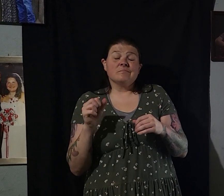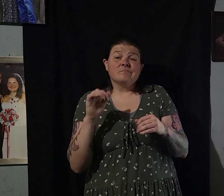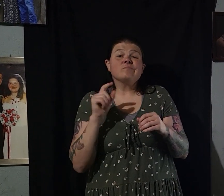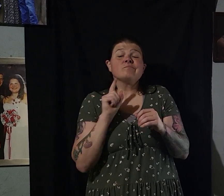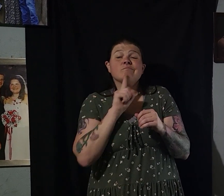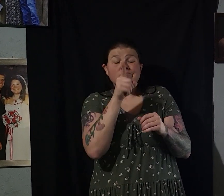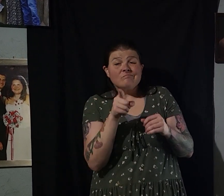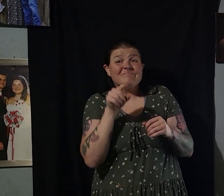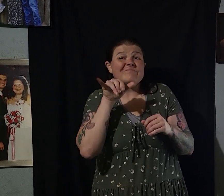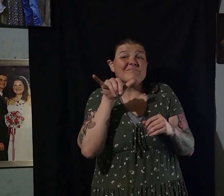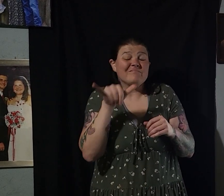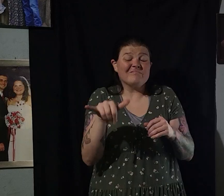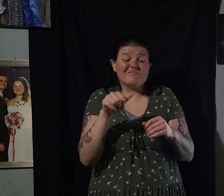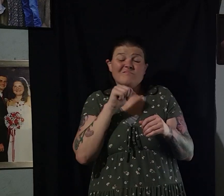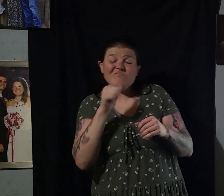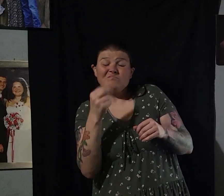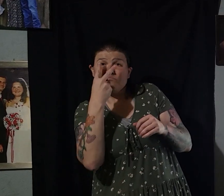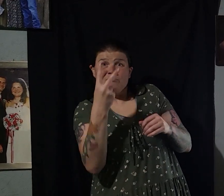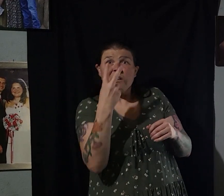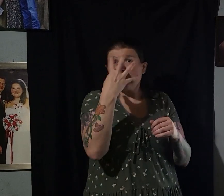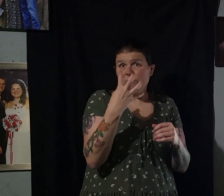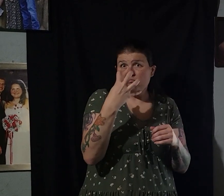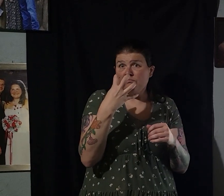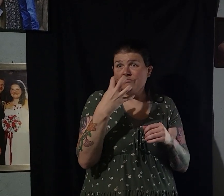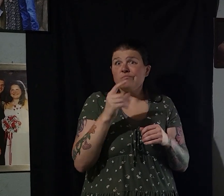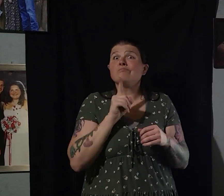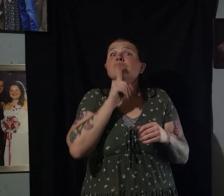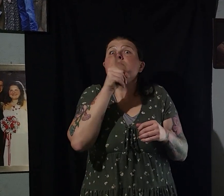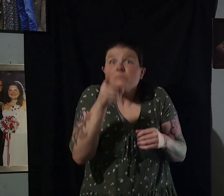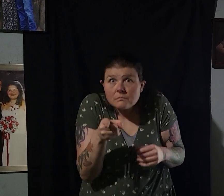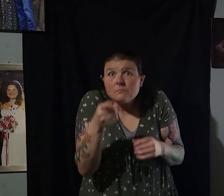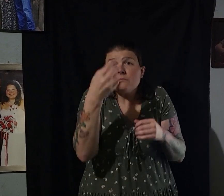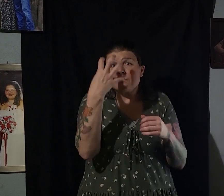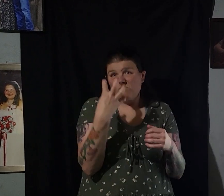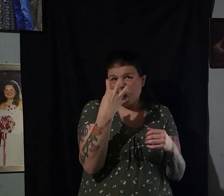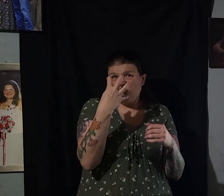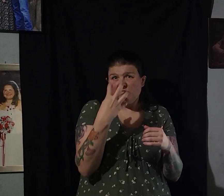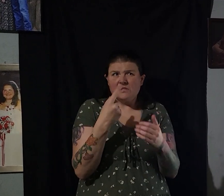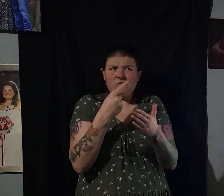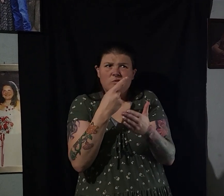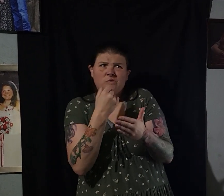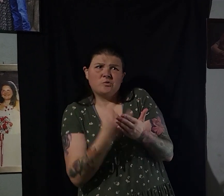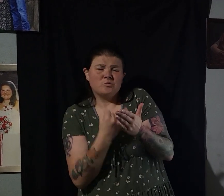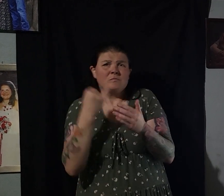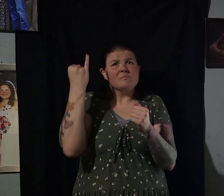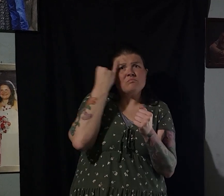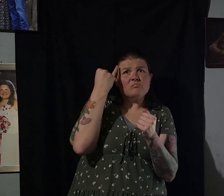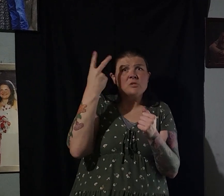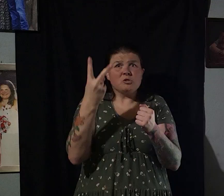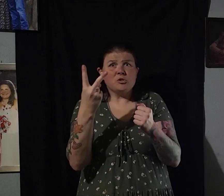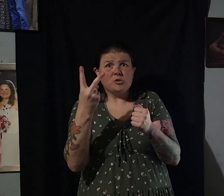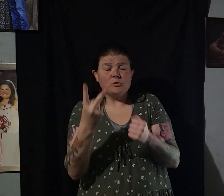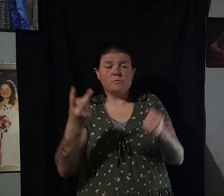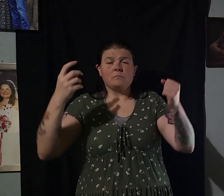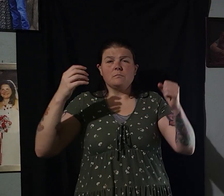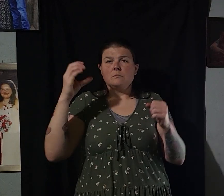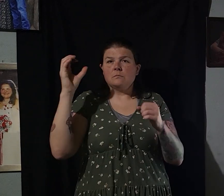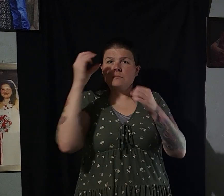Actually, they don't just look grumpy, they are grumpy. So if two chameleons bump into each other, things can